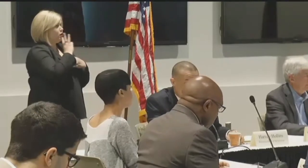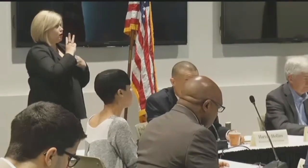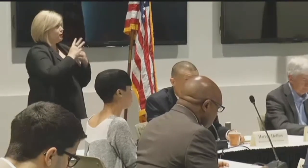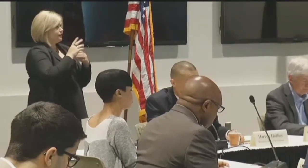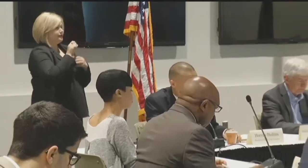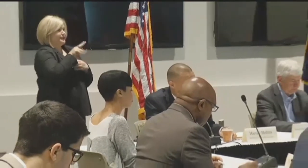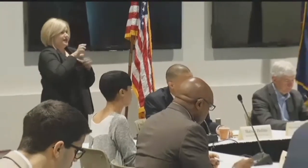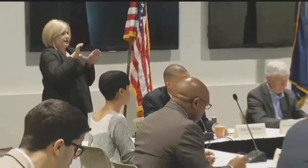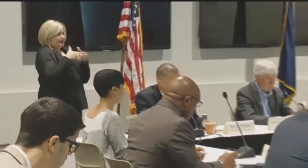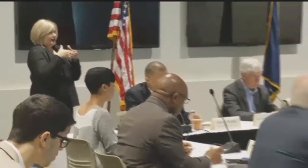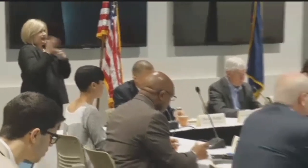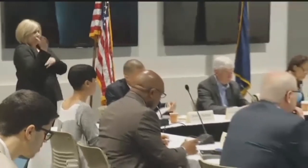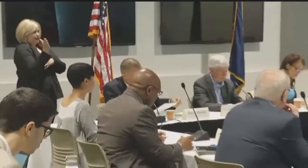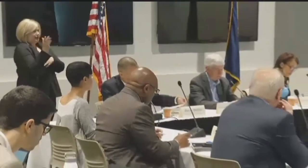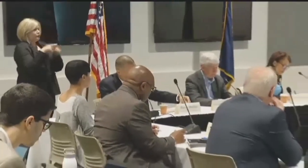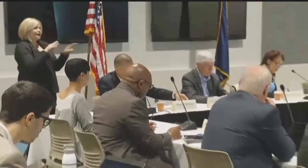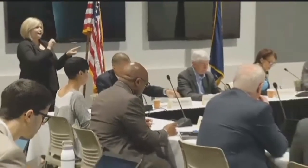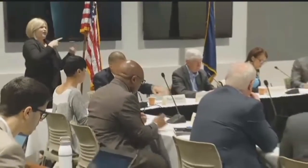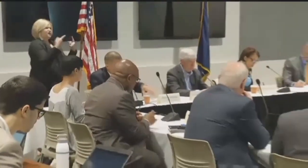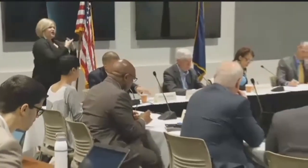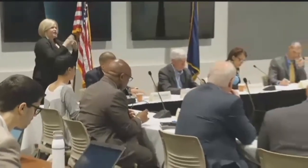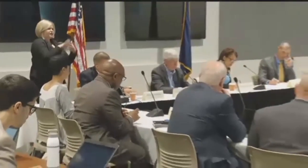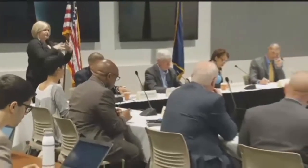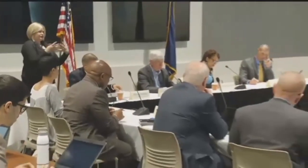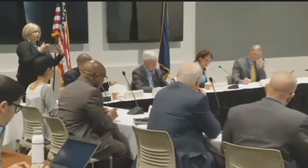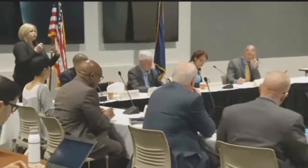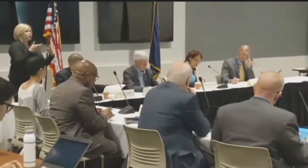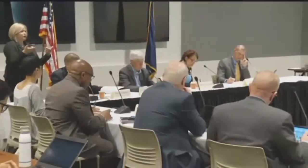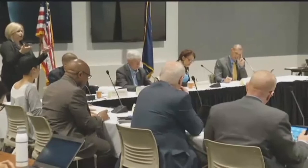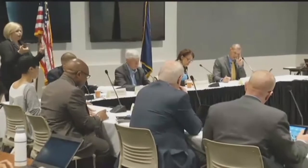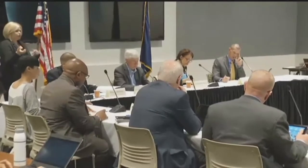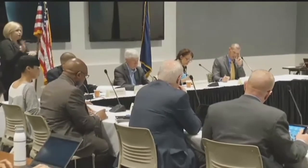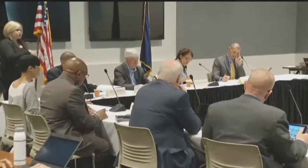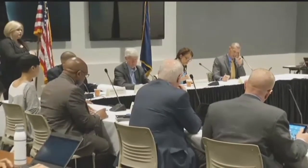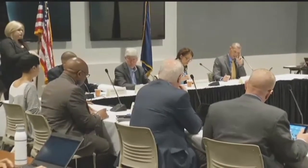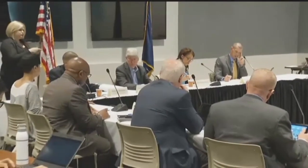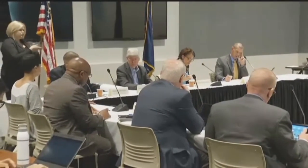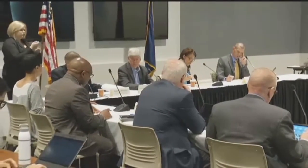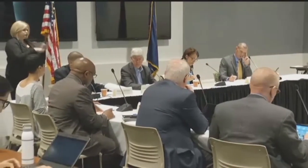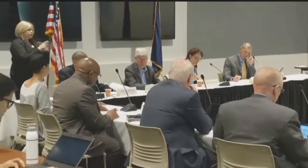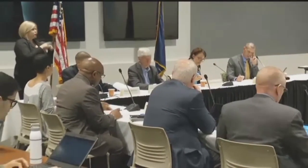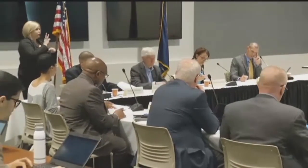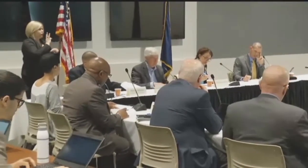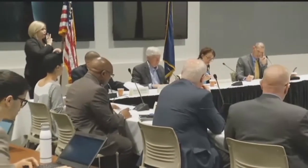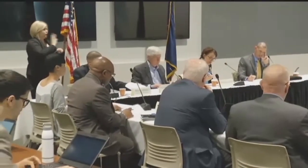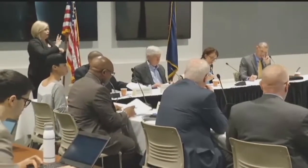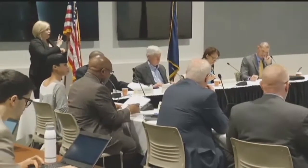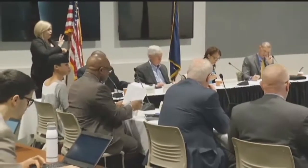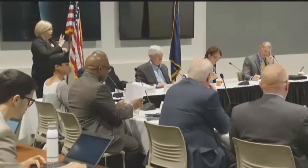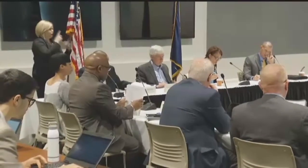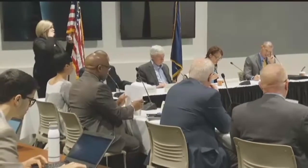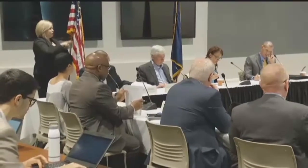subcommittee presentation, and the mayor has a conflict on the schedule, so we're going to flip to the water agreement